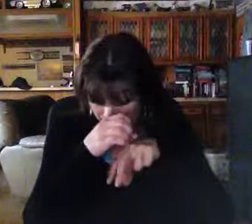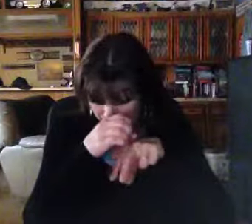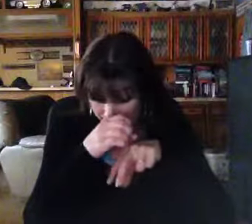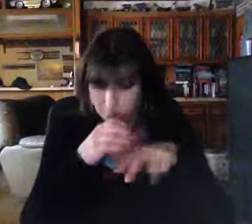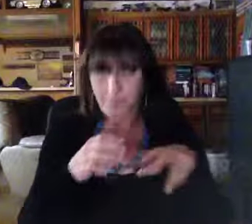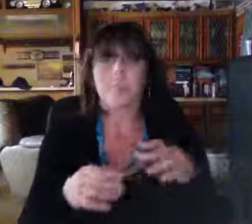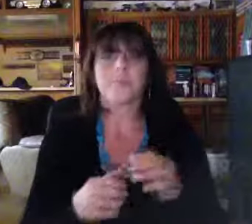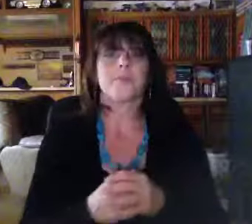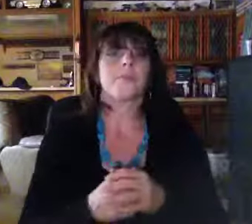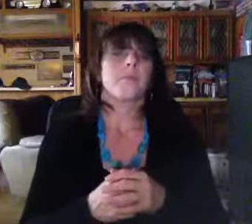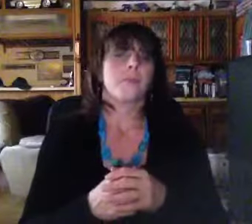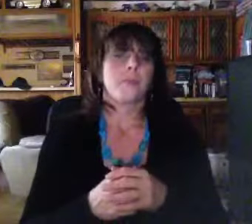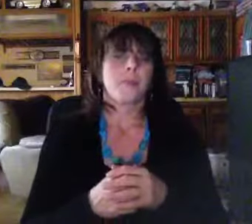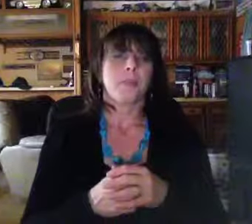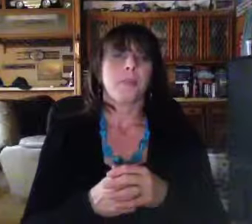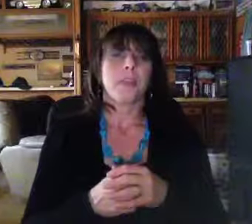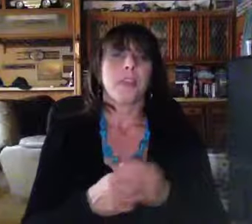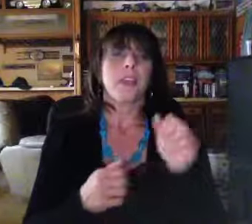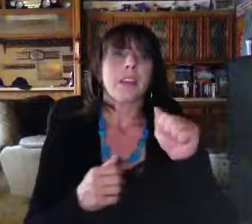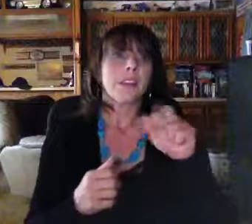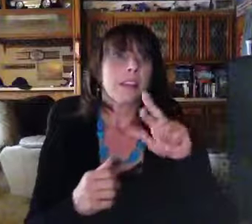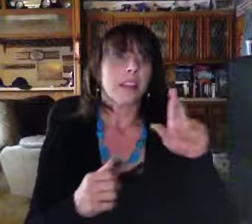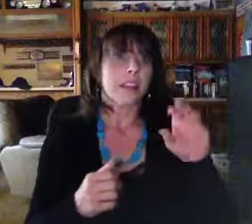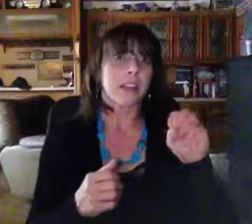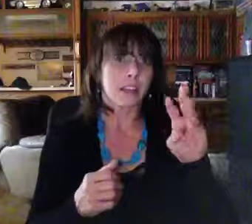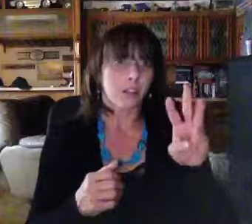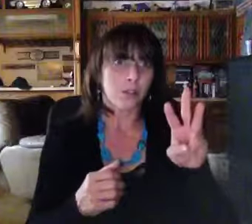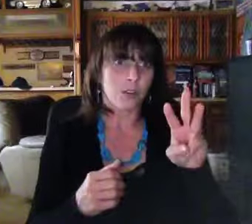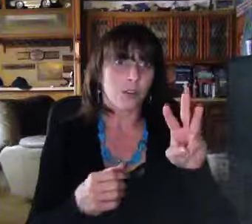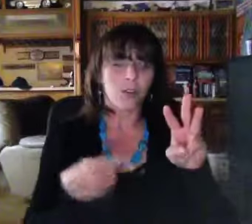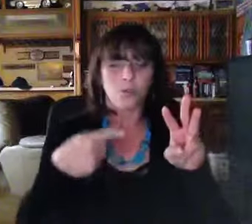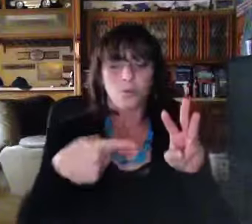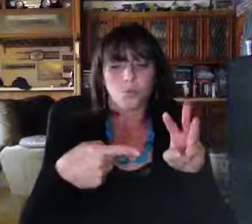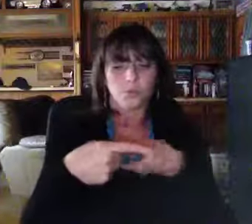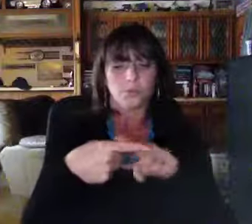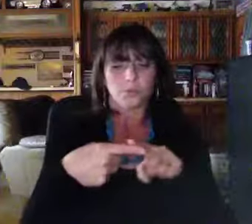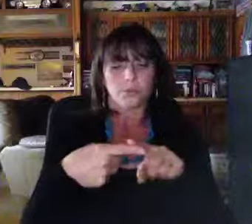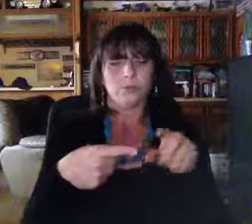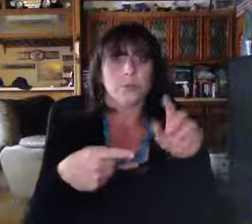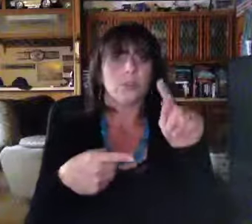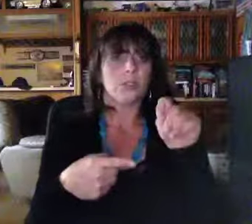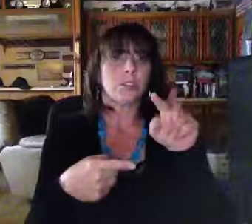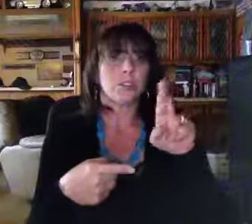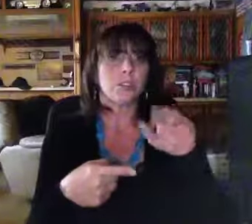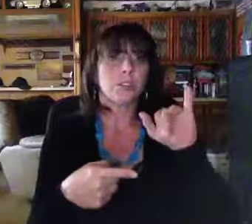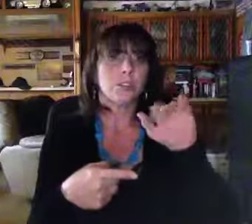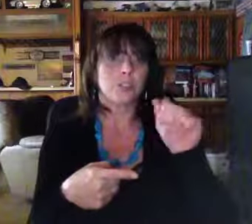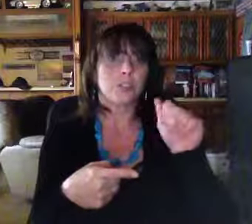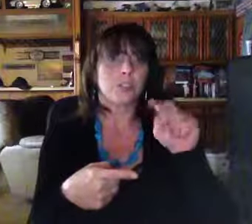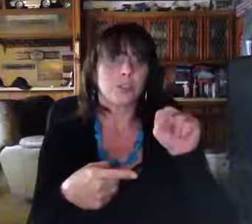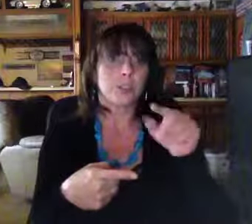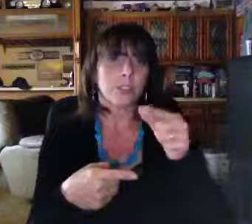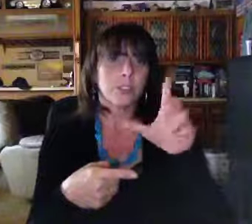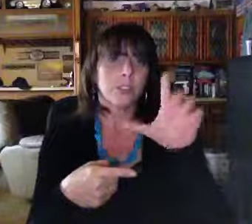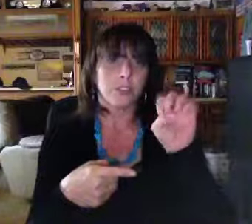The triangle over the arrow means heating. So consider that something like a flame. So when we heat it, we get